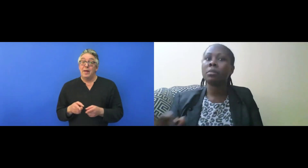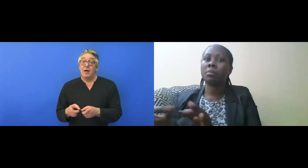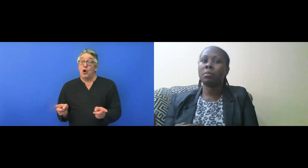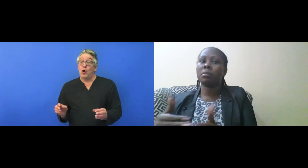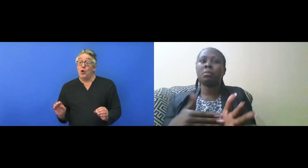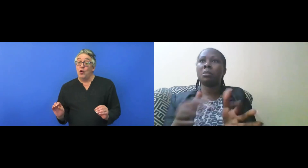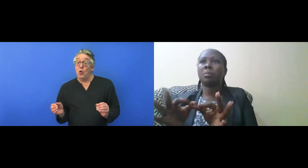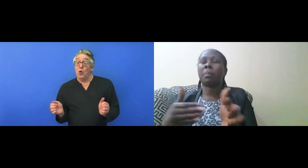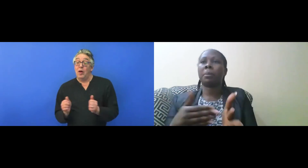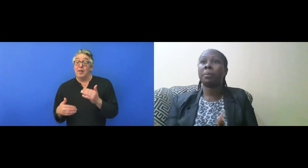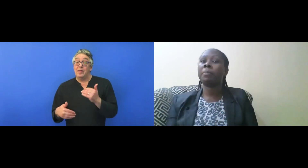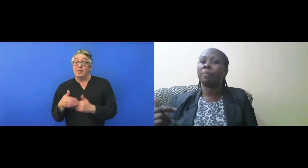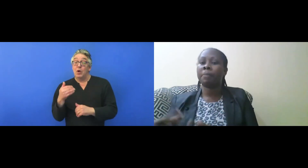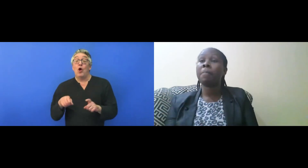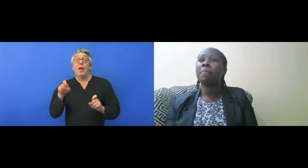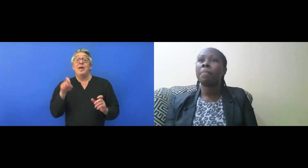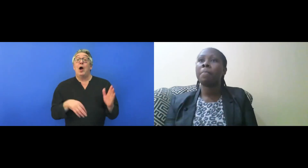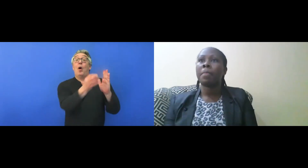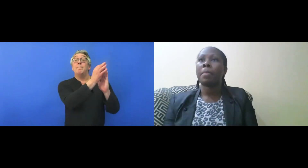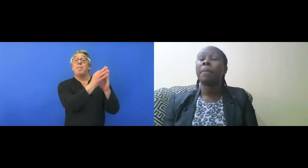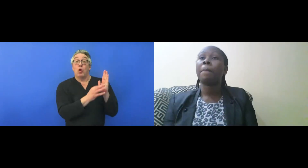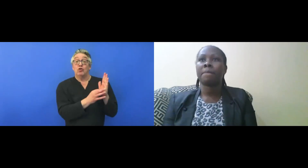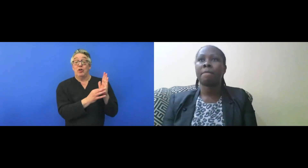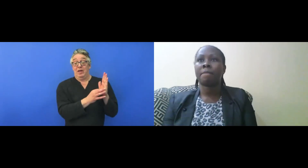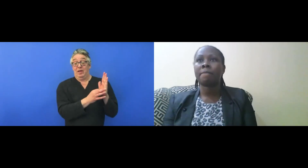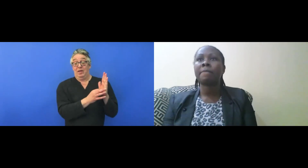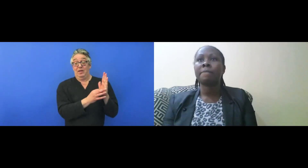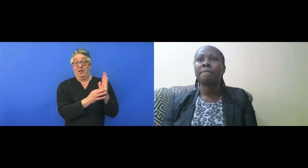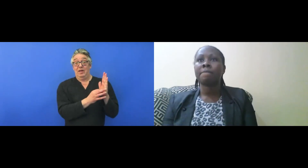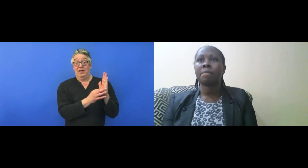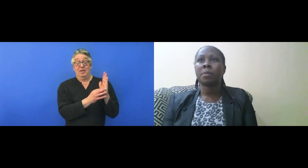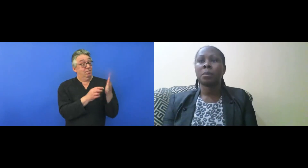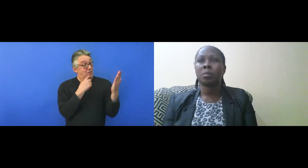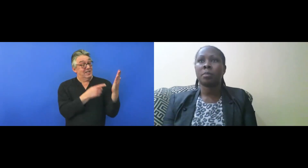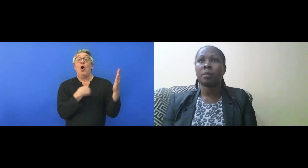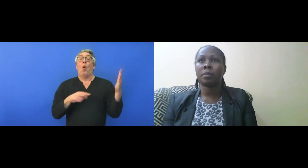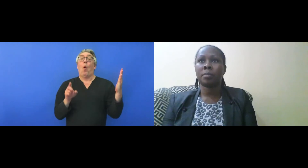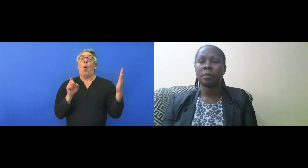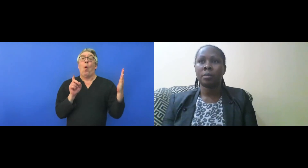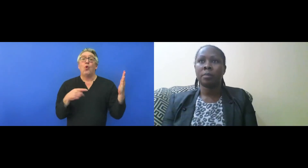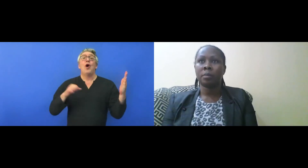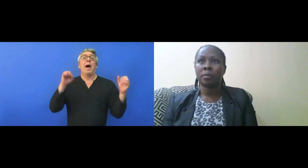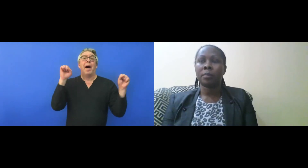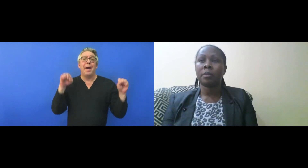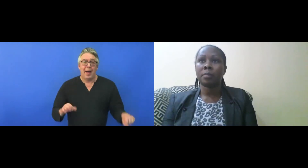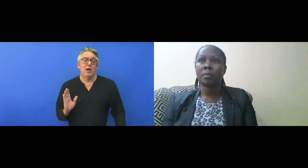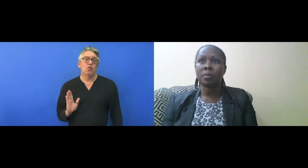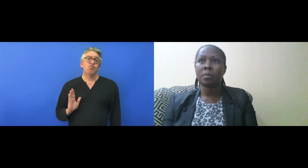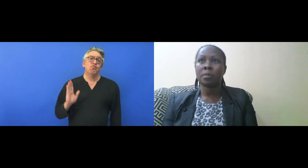Also, African governments, they should have to